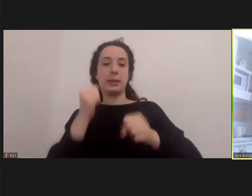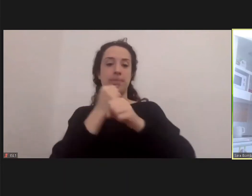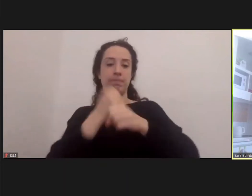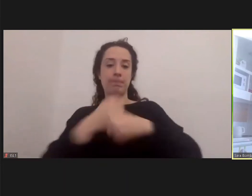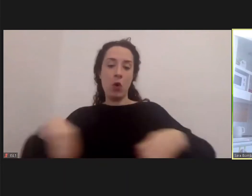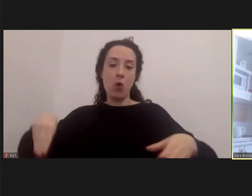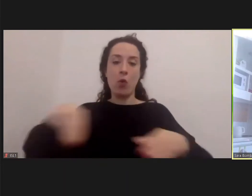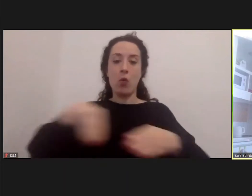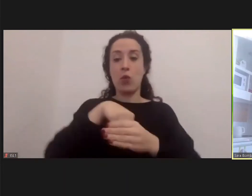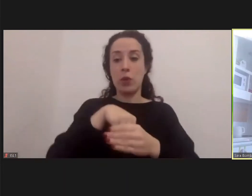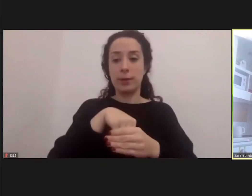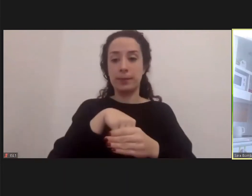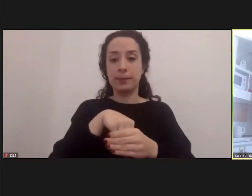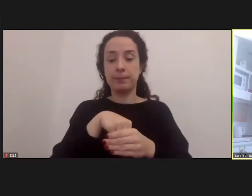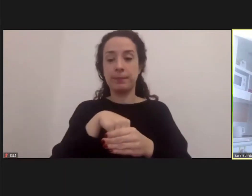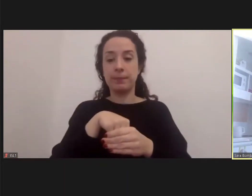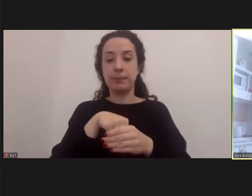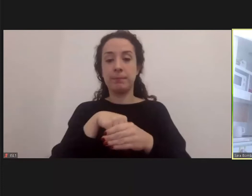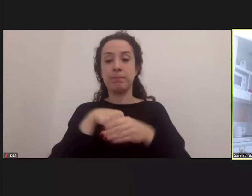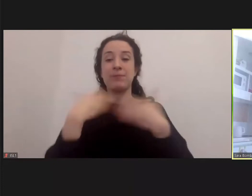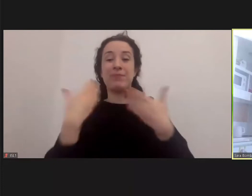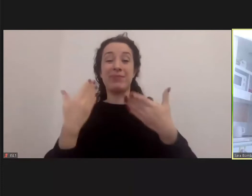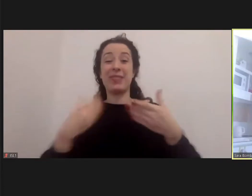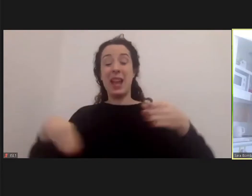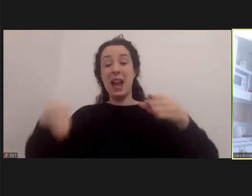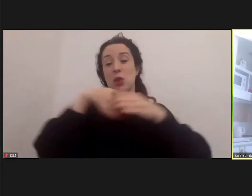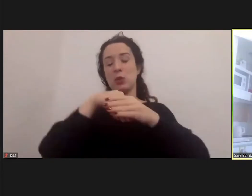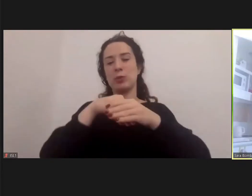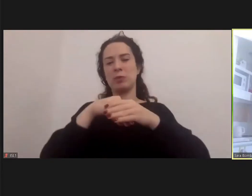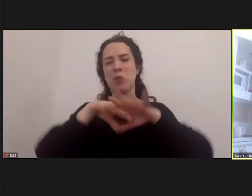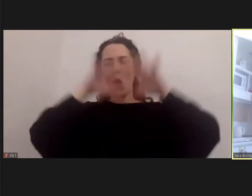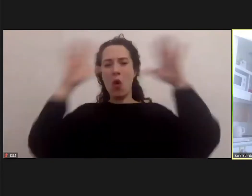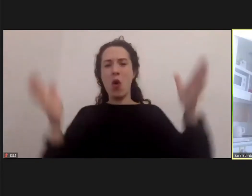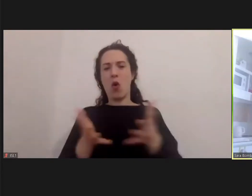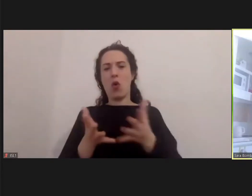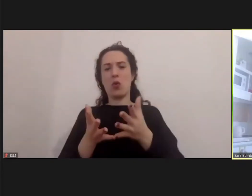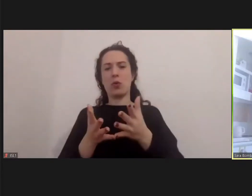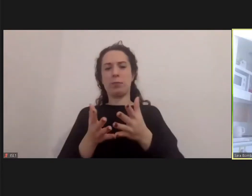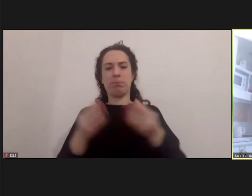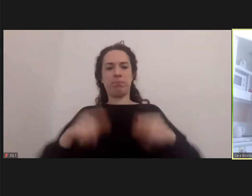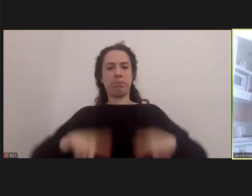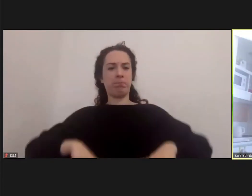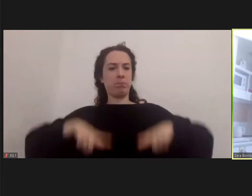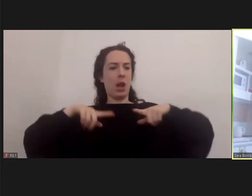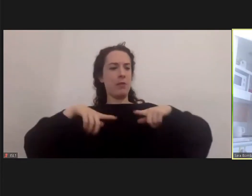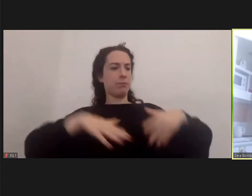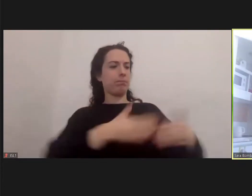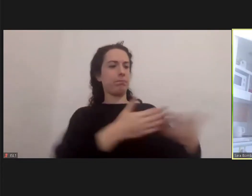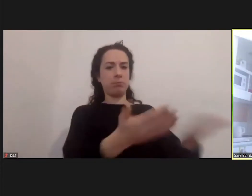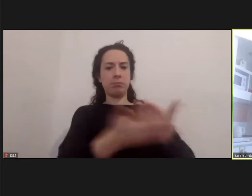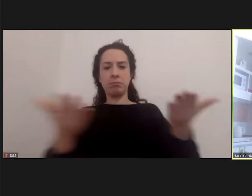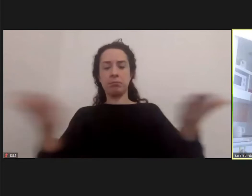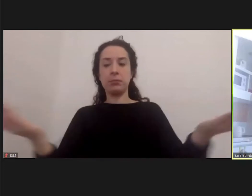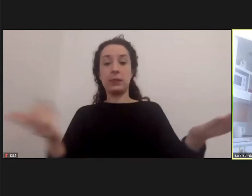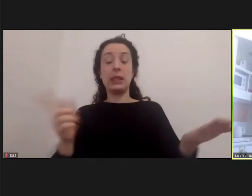will foster their inclusion in society and their independence. Data showed that